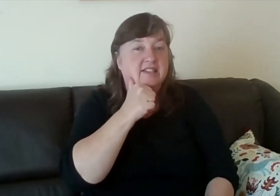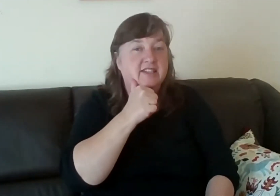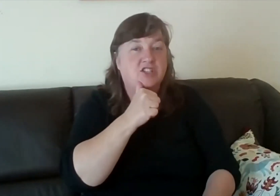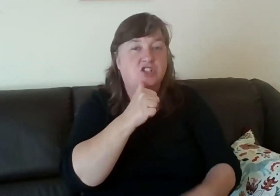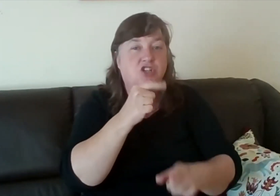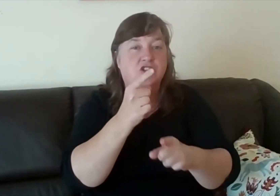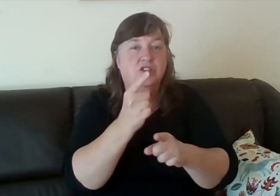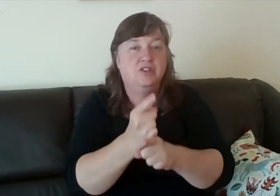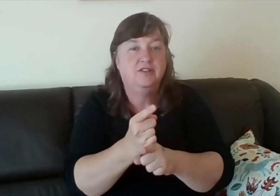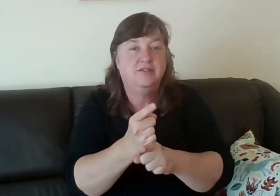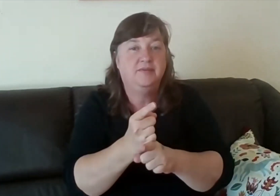Sister.